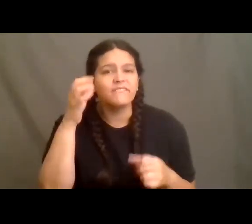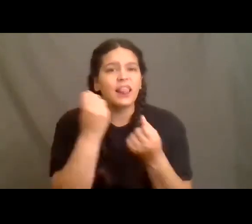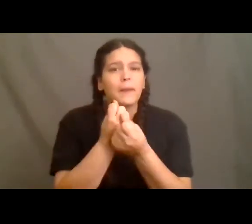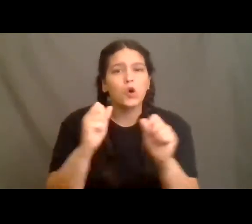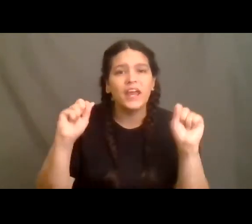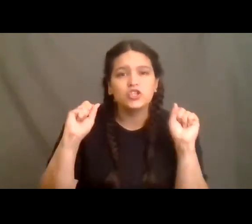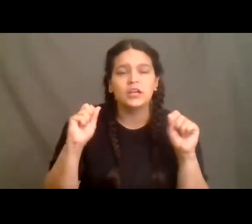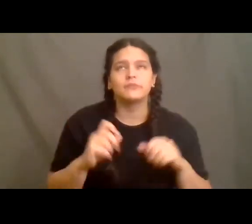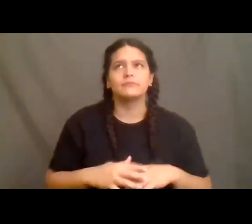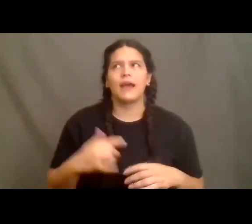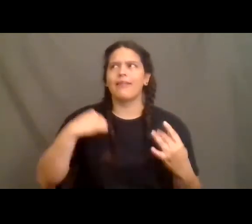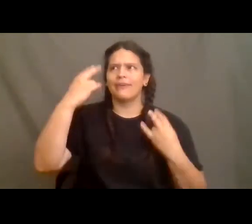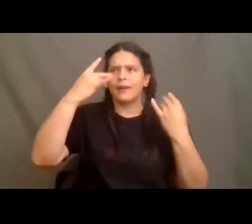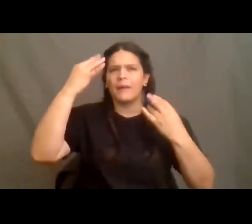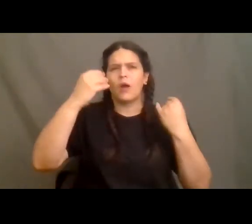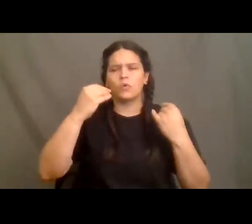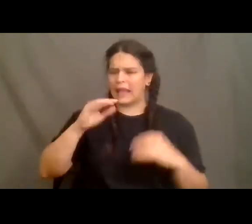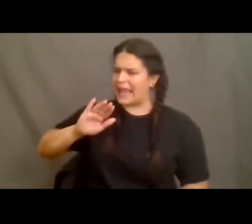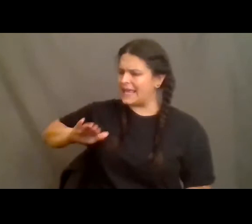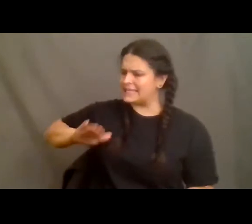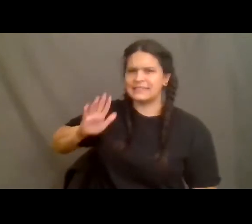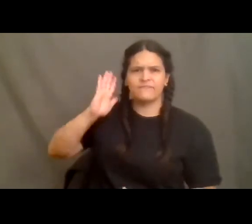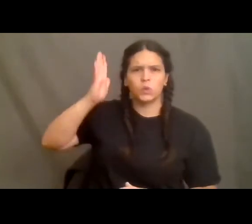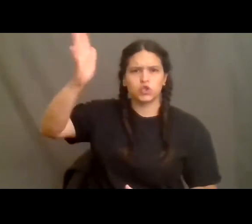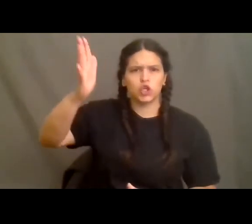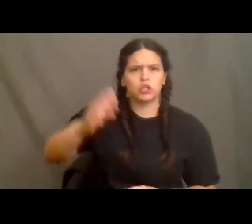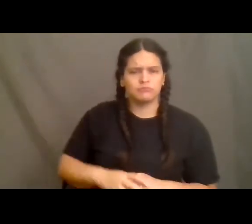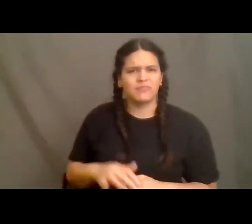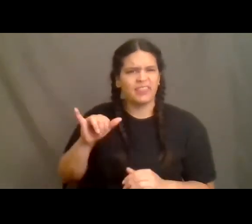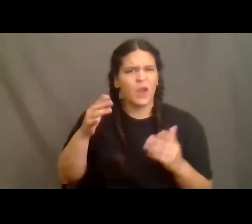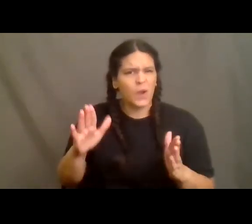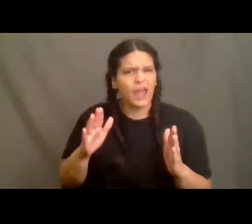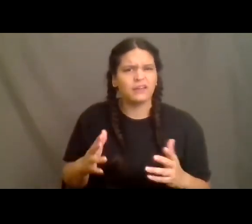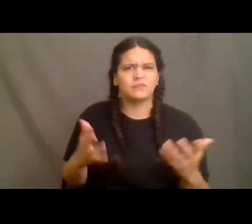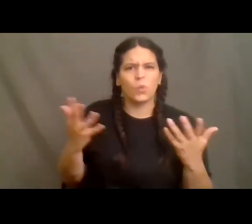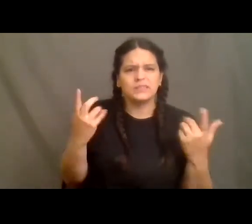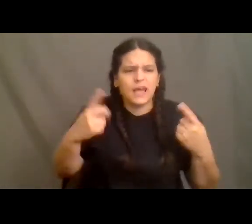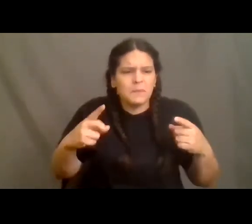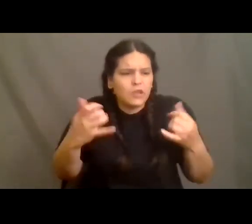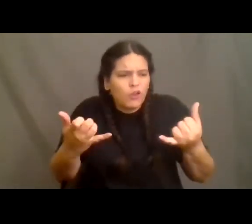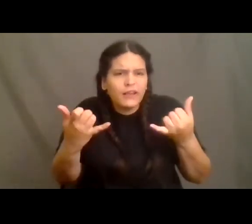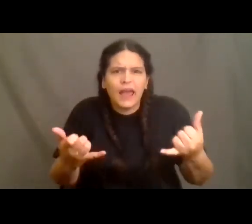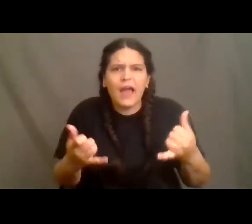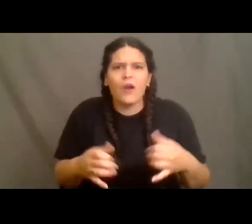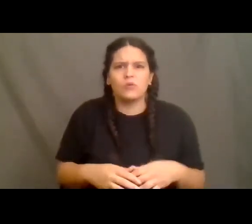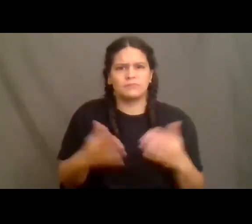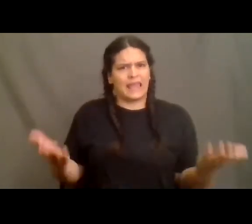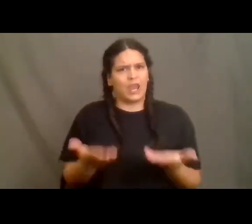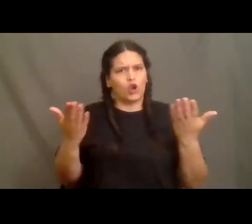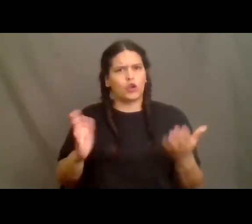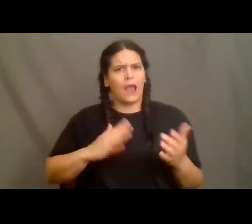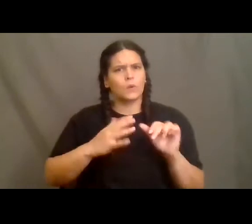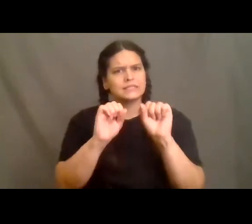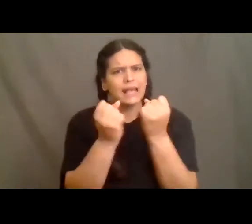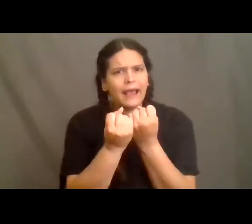I think a lot about his future in that regard and what's going on right here, right now in our society